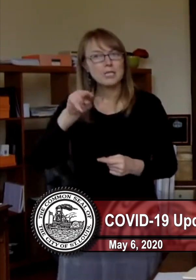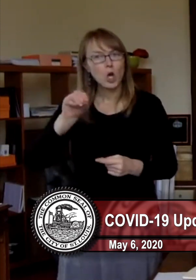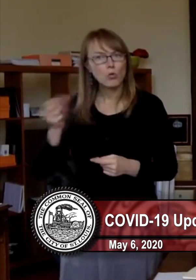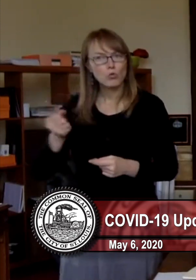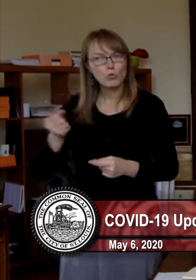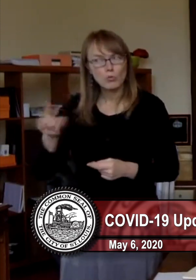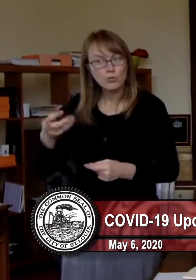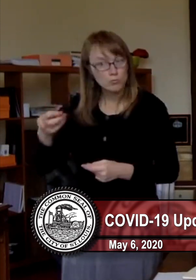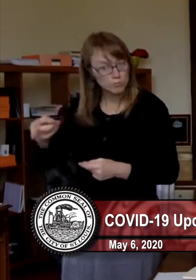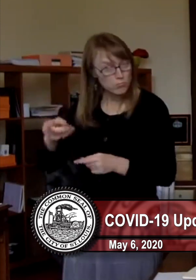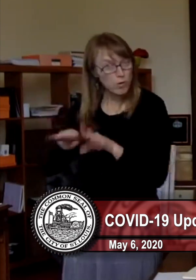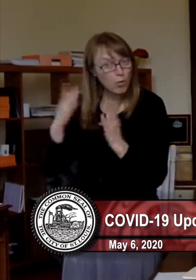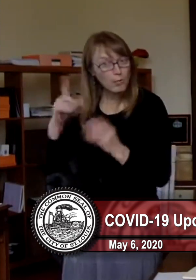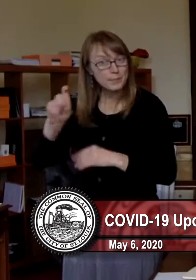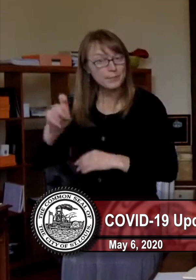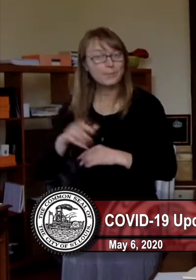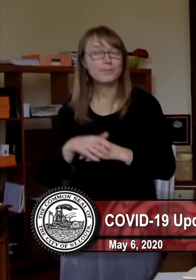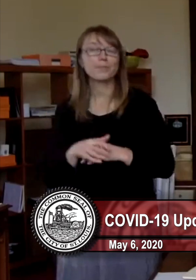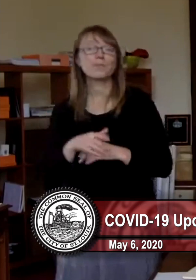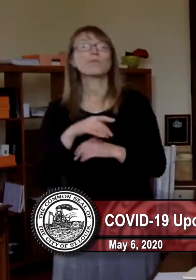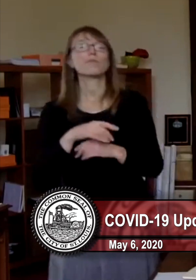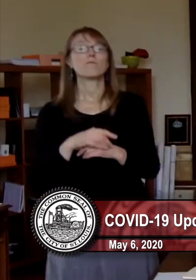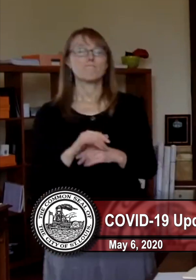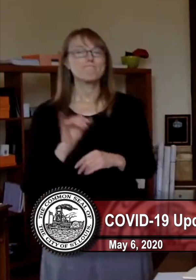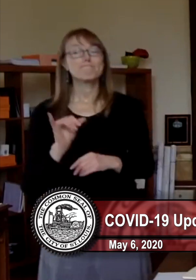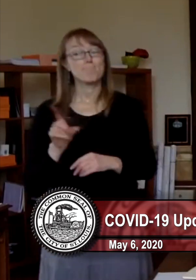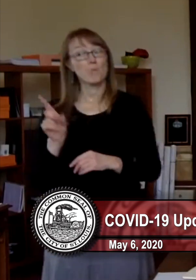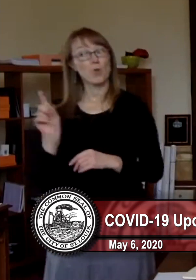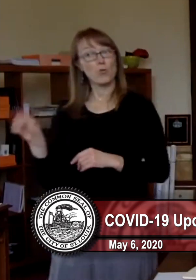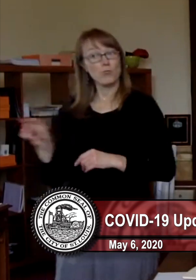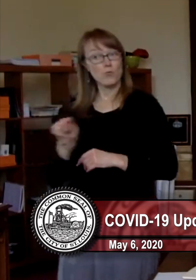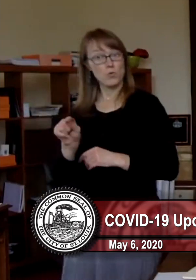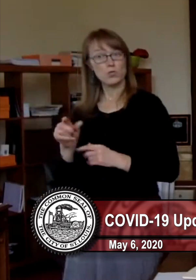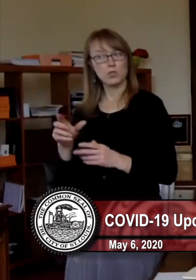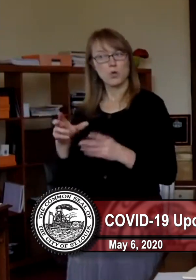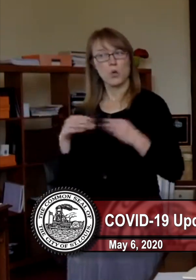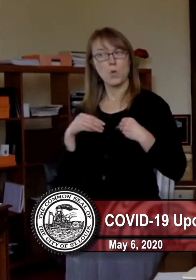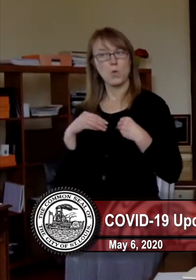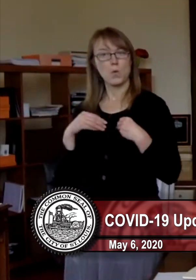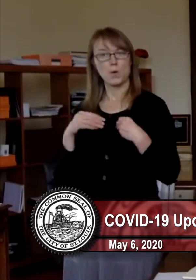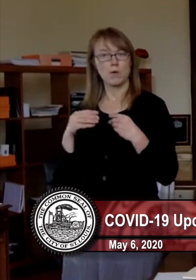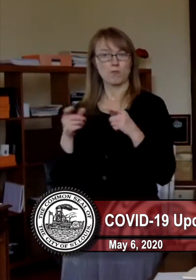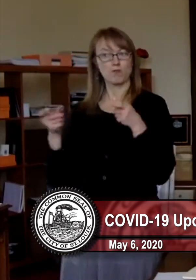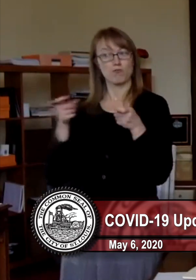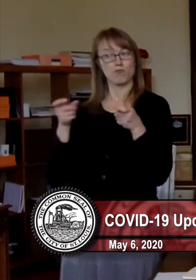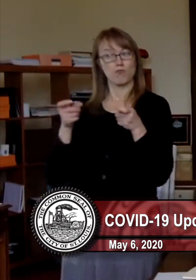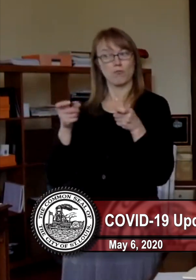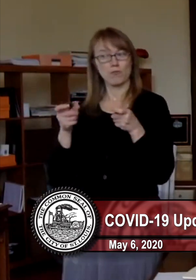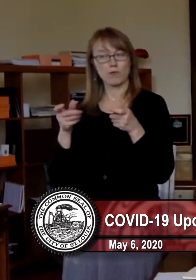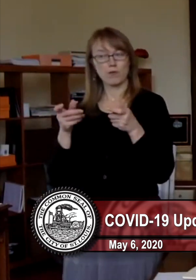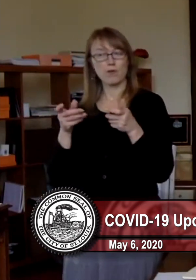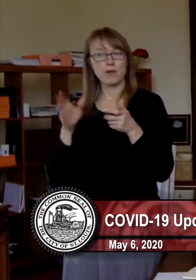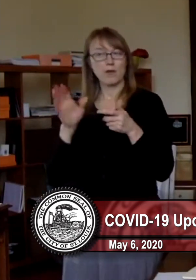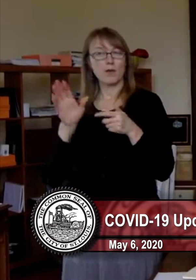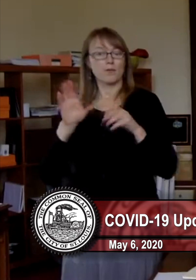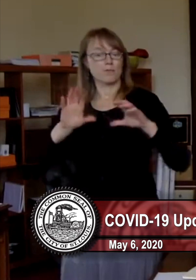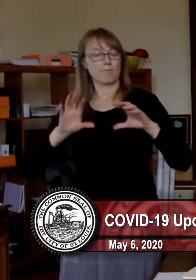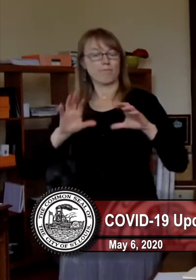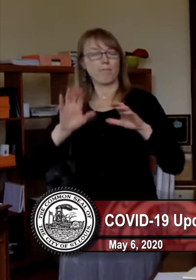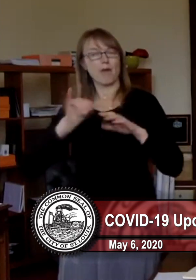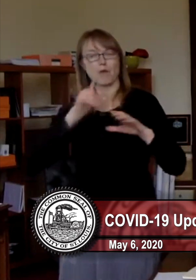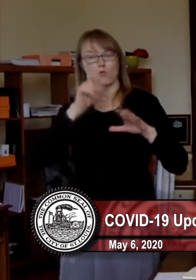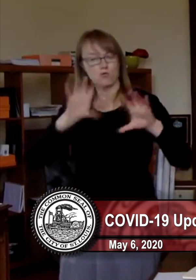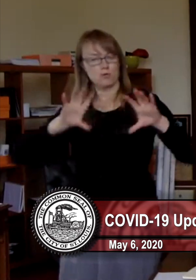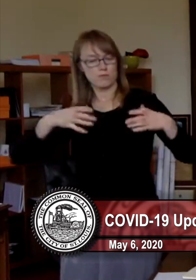controlled primarily by the State Gaming Commission, and the Gaming Commission has not made a decision yet on when they